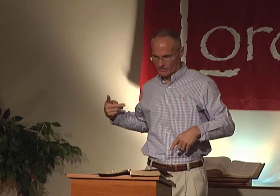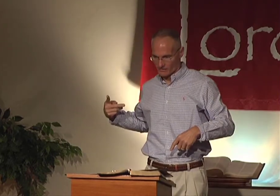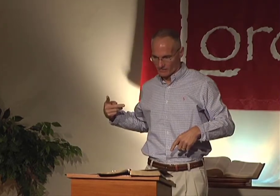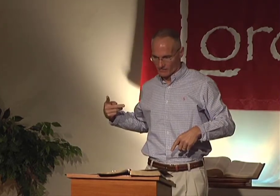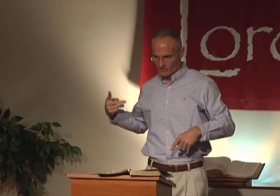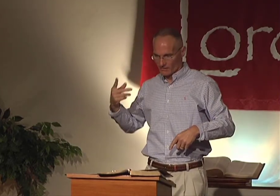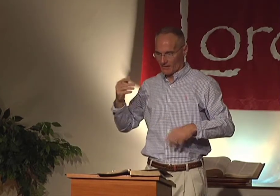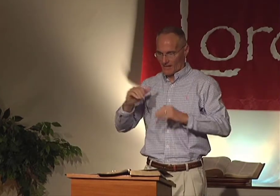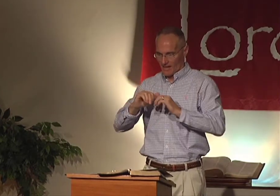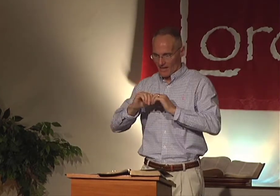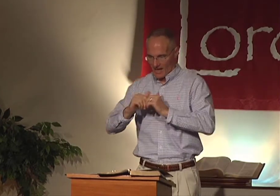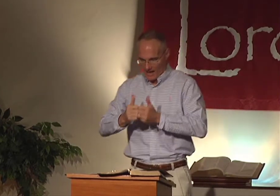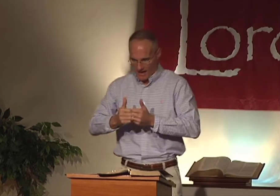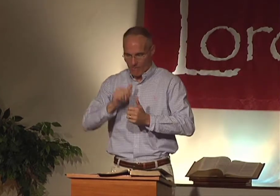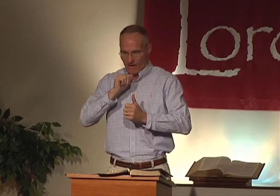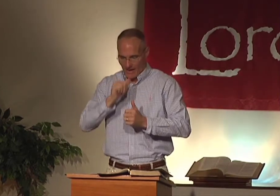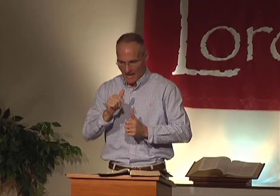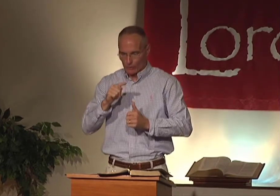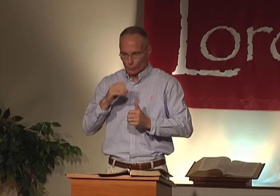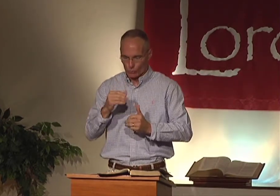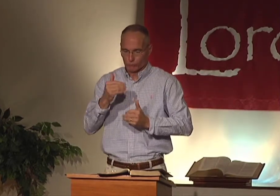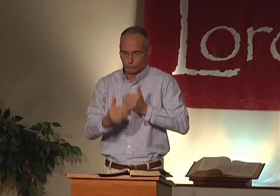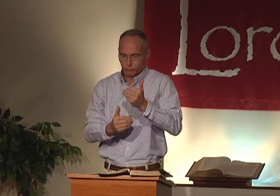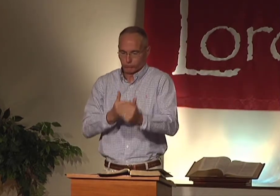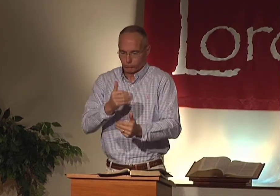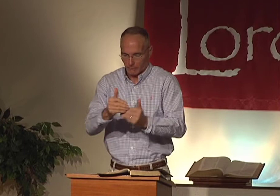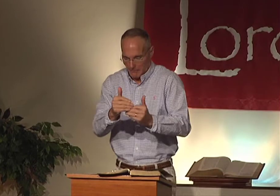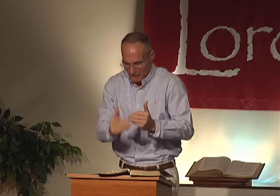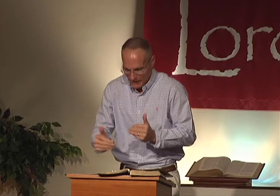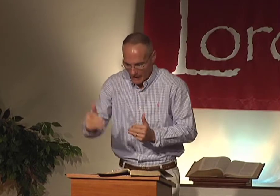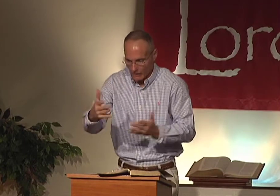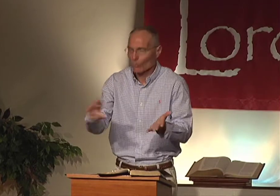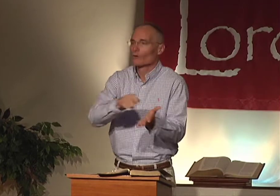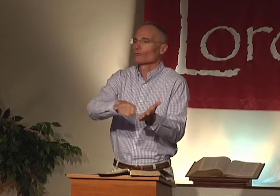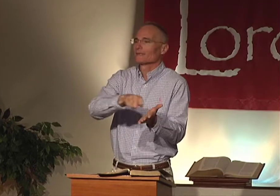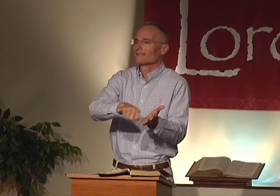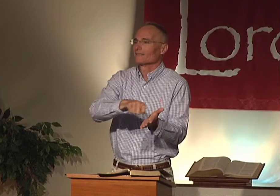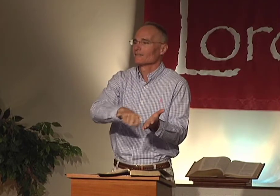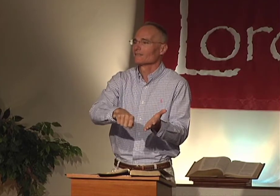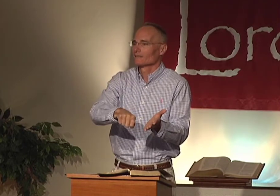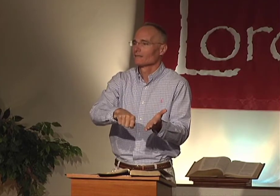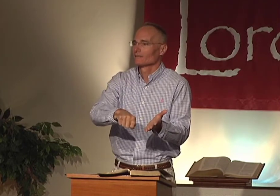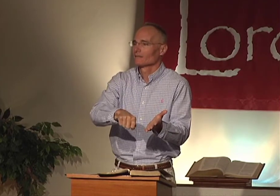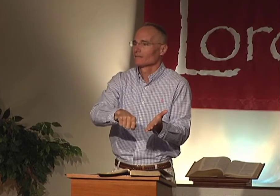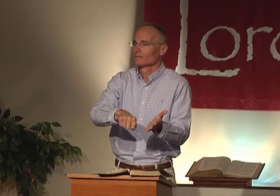us meaning of the saying, don't go beyond what is written.